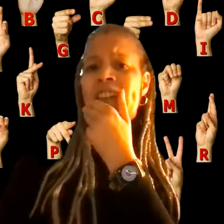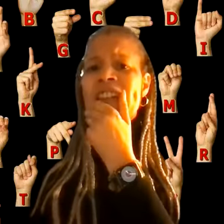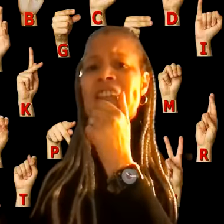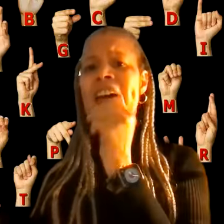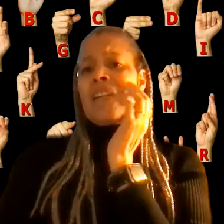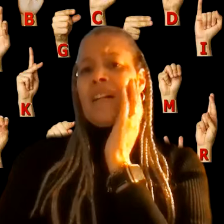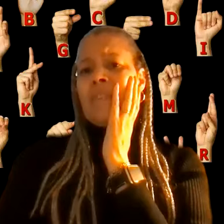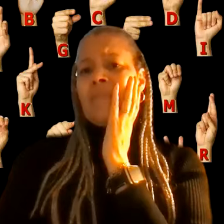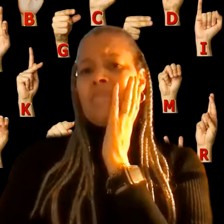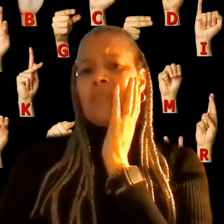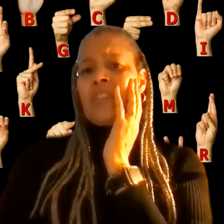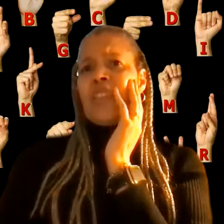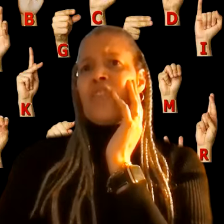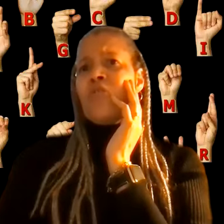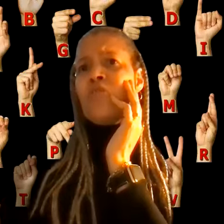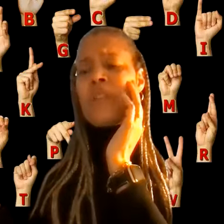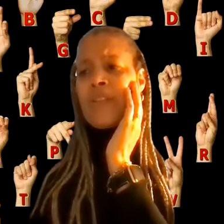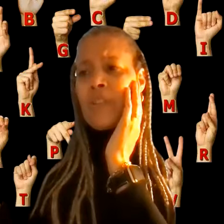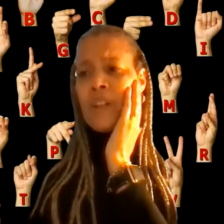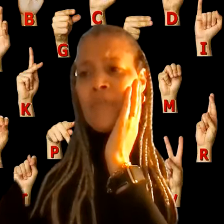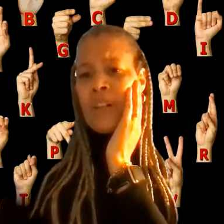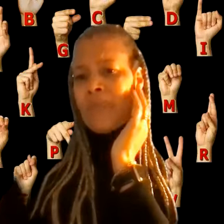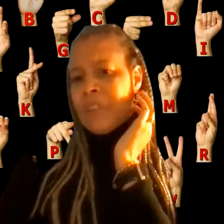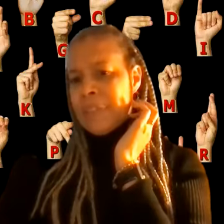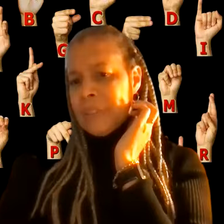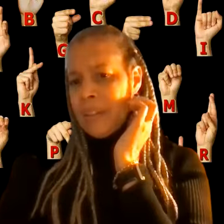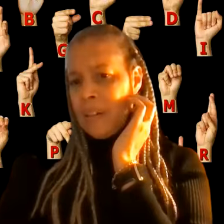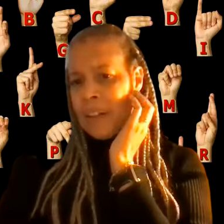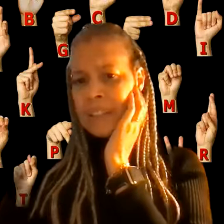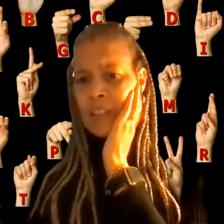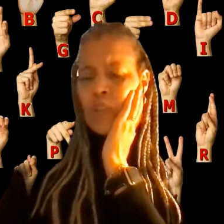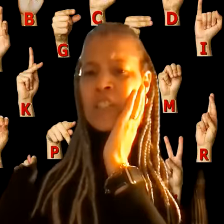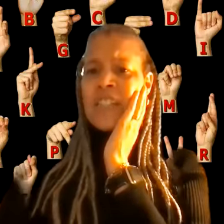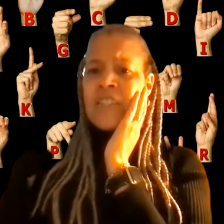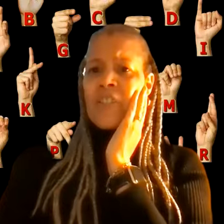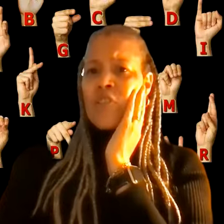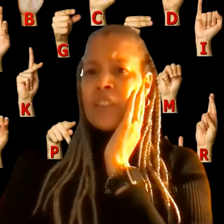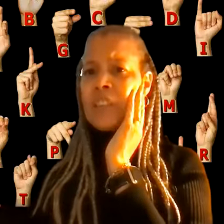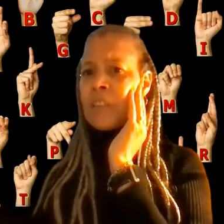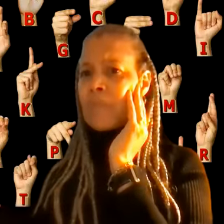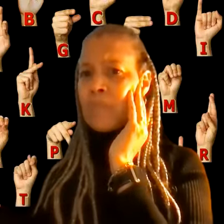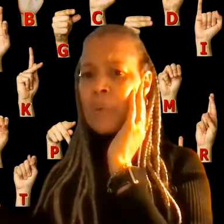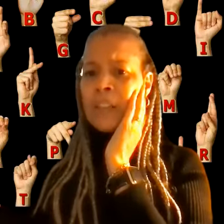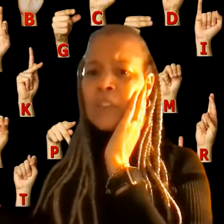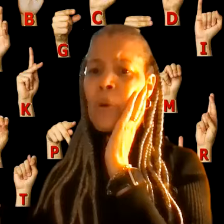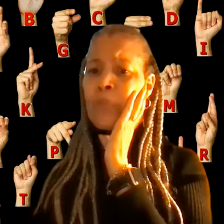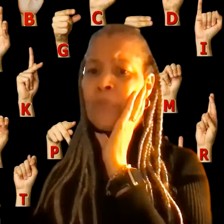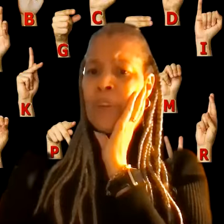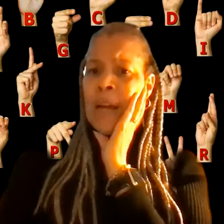is that, uh, the digital nature of, of, of, architecture? Or is it just that the products are more prefab